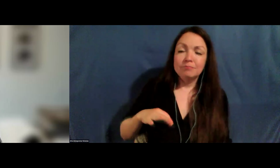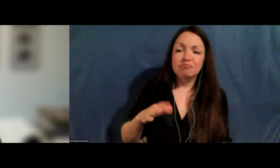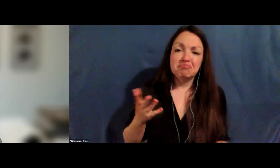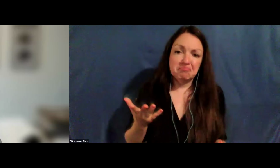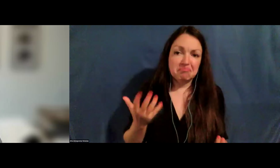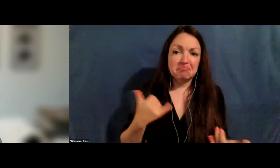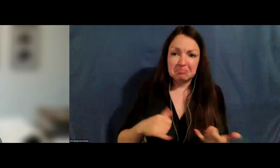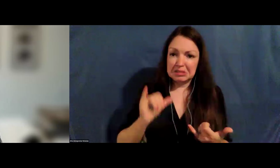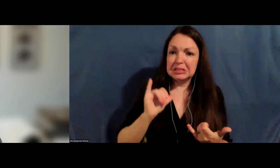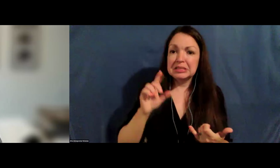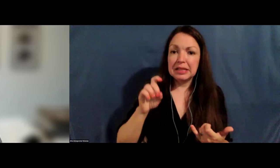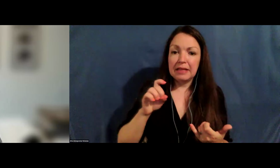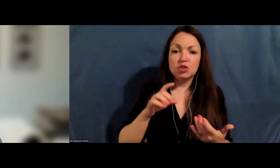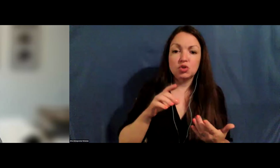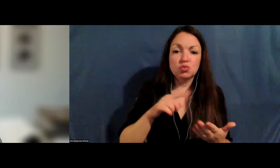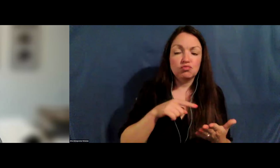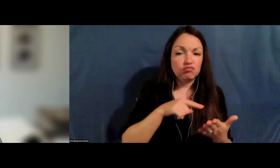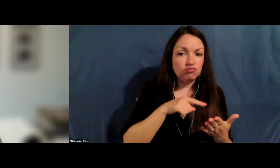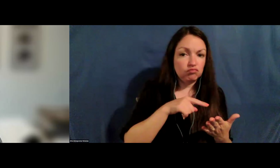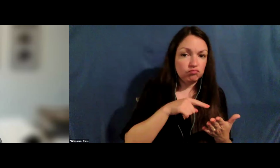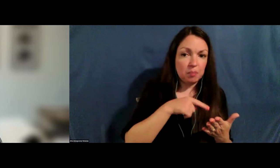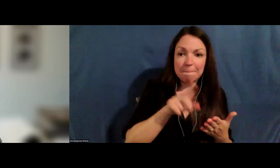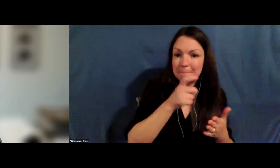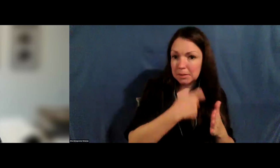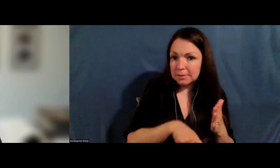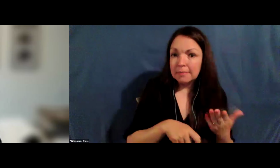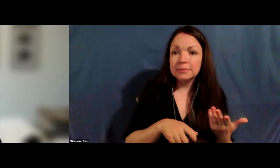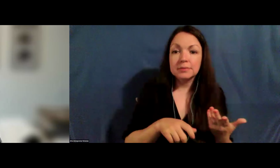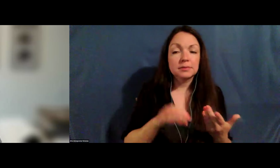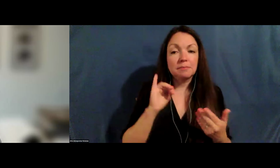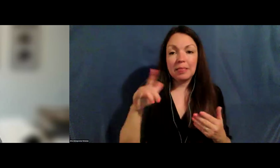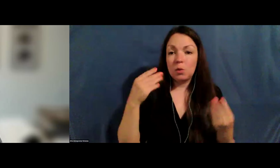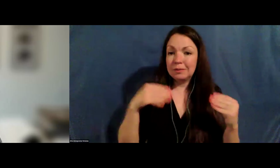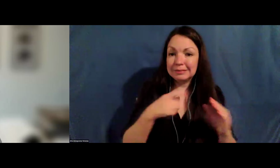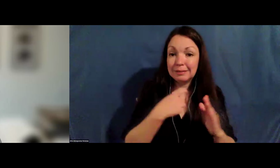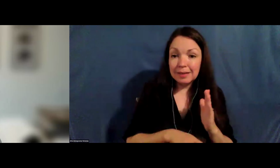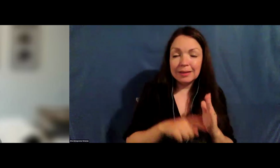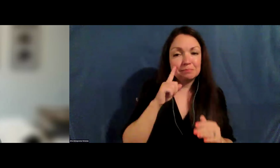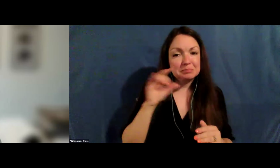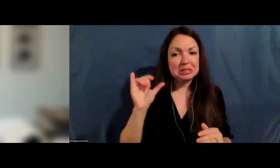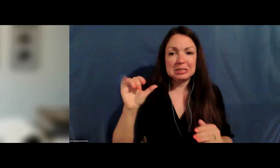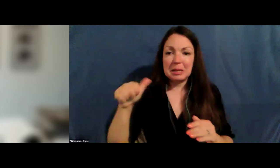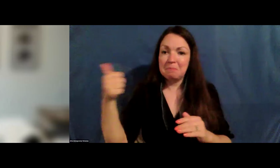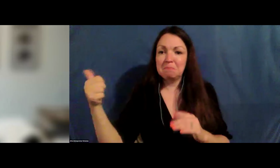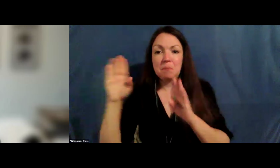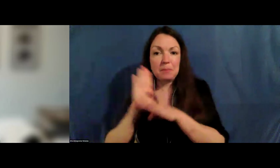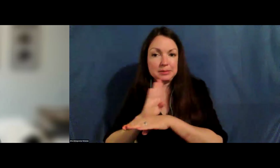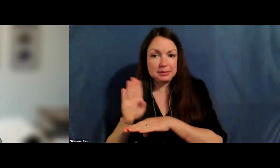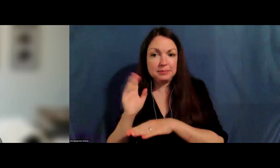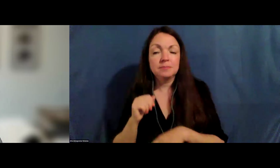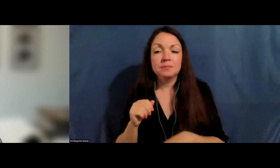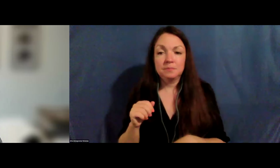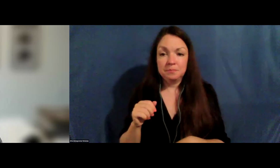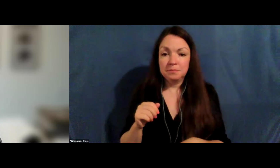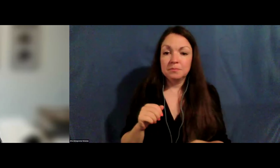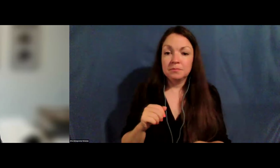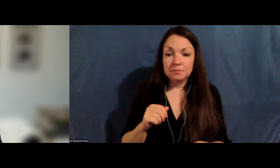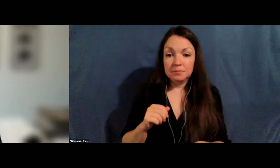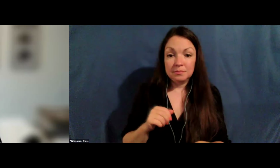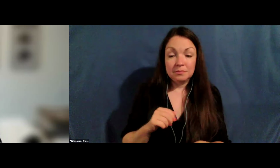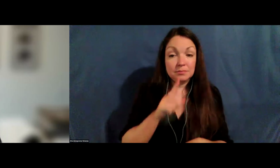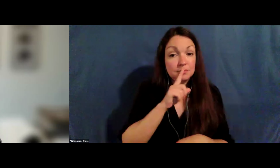duty to register, collect, and remit tax on their Illinois sales, just like any other entity. That's true even if you